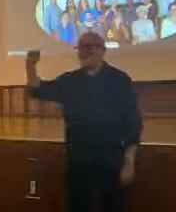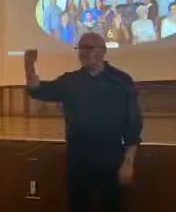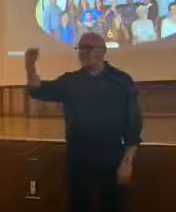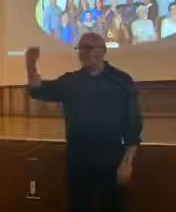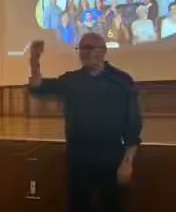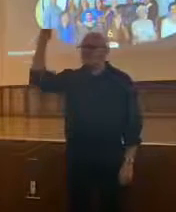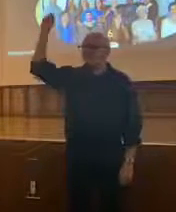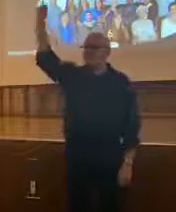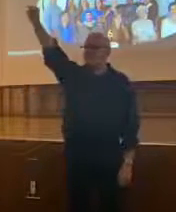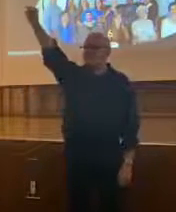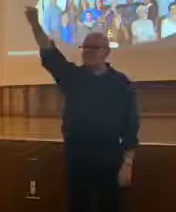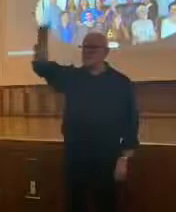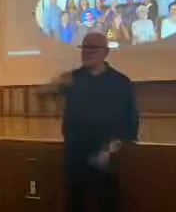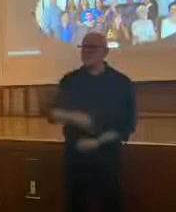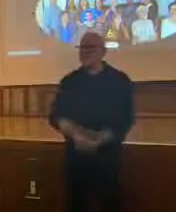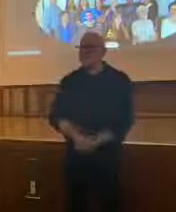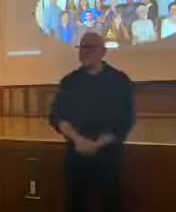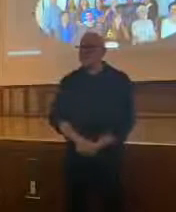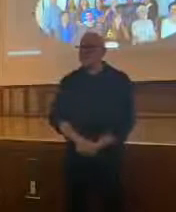If you've ever wondered,